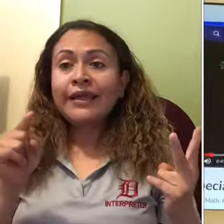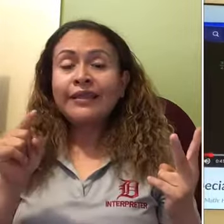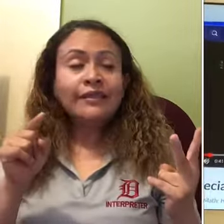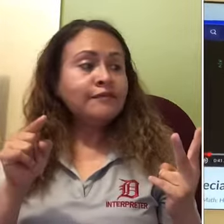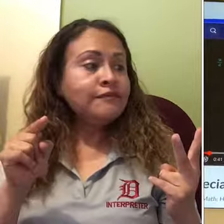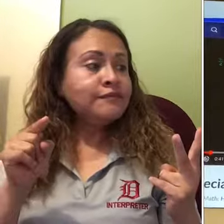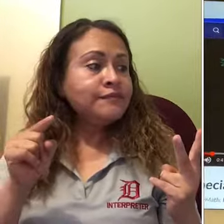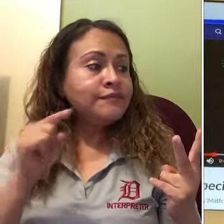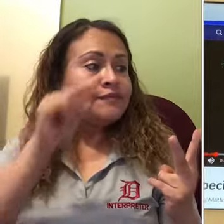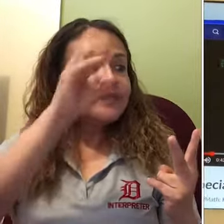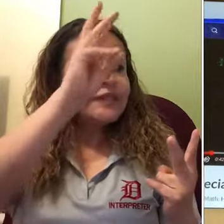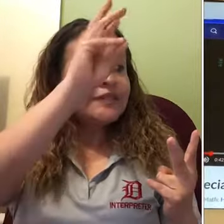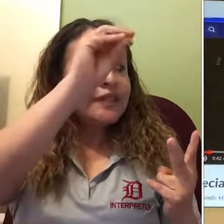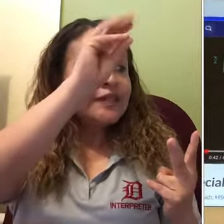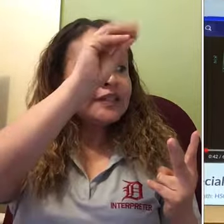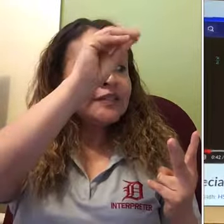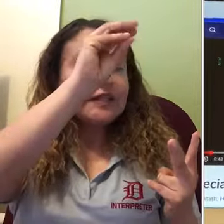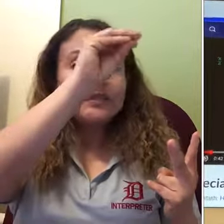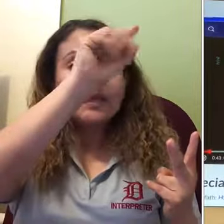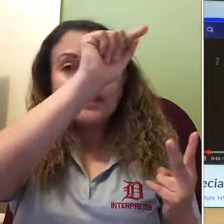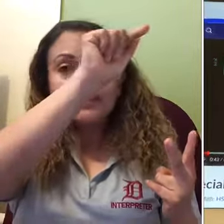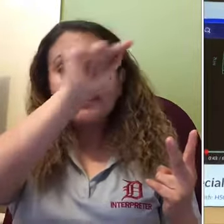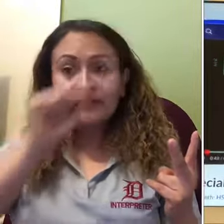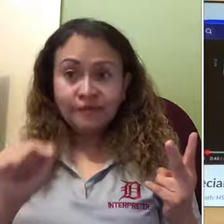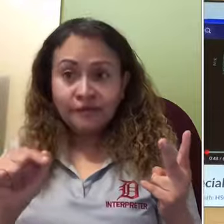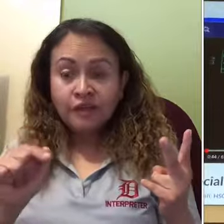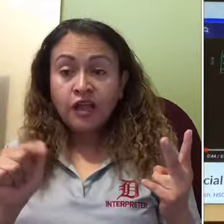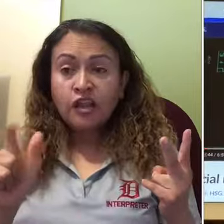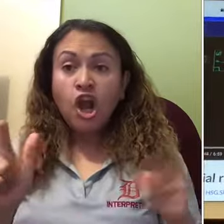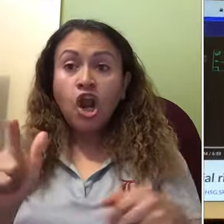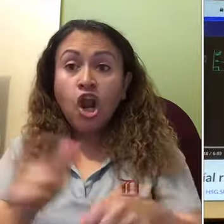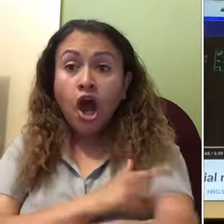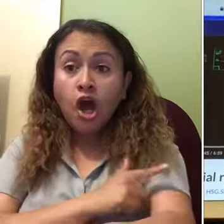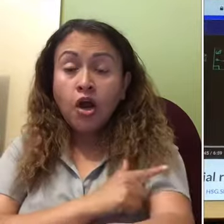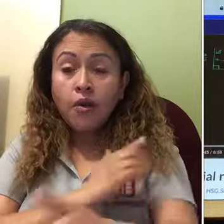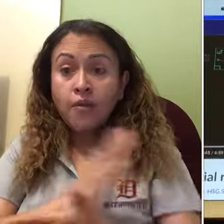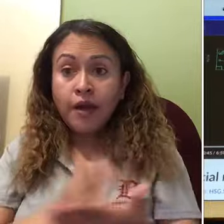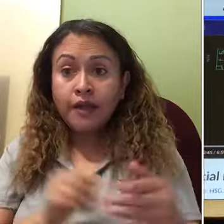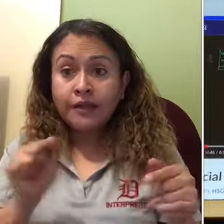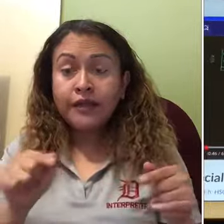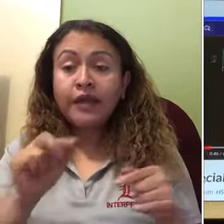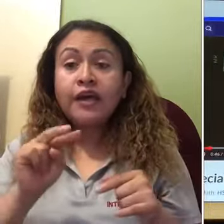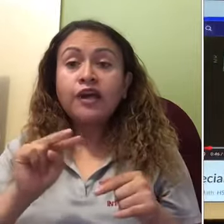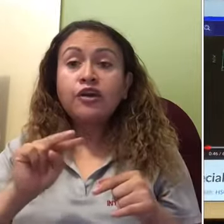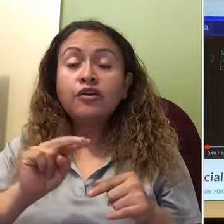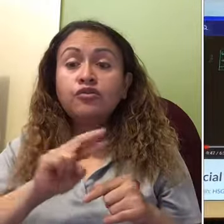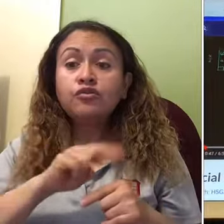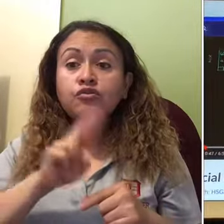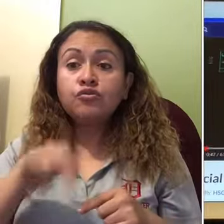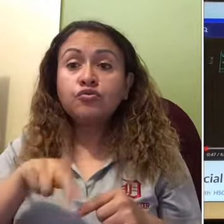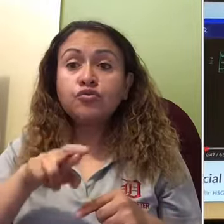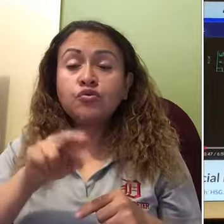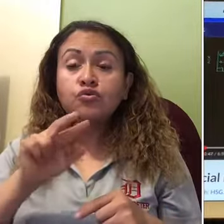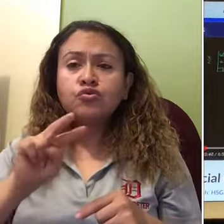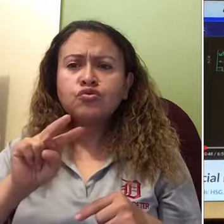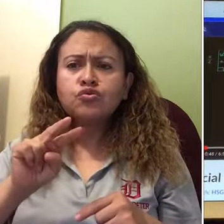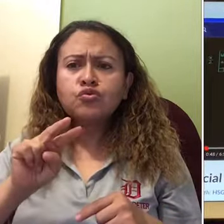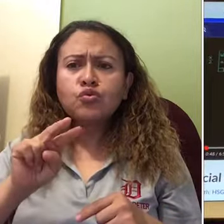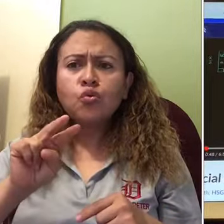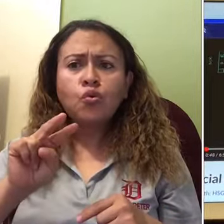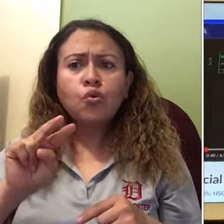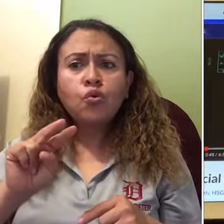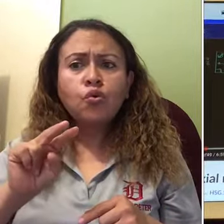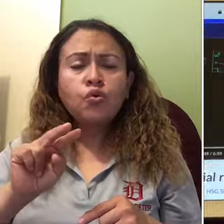or the side that's opposite the 60-degree angle, I should say, is going to be square root of 3 times the shortest side.